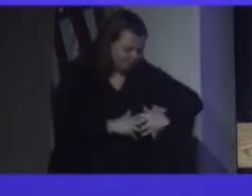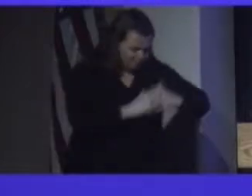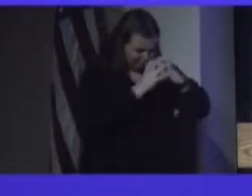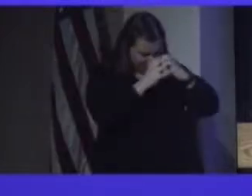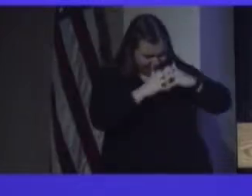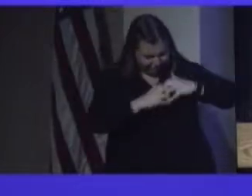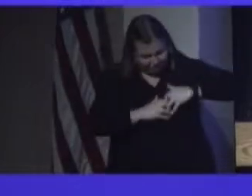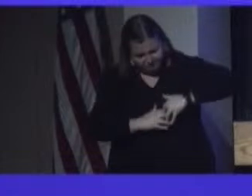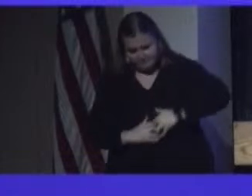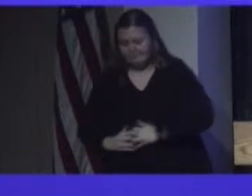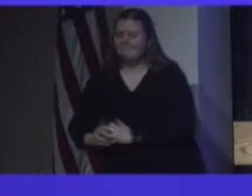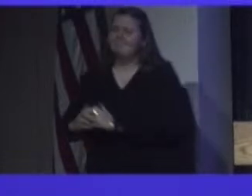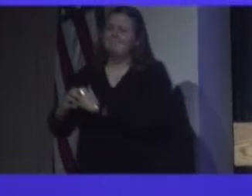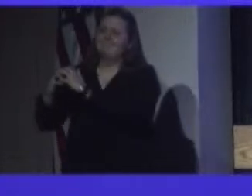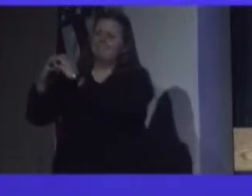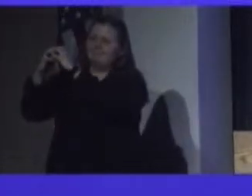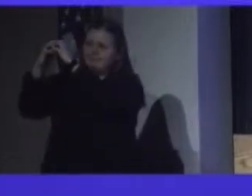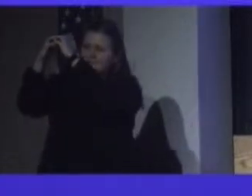I've